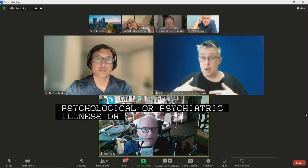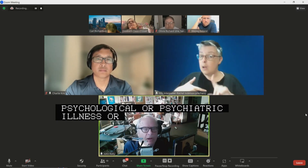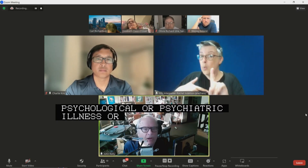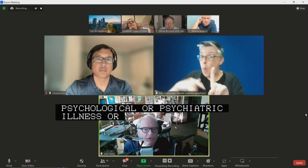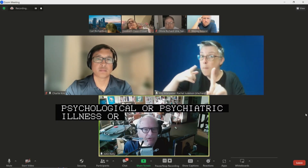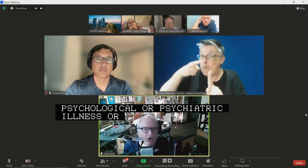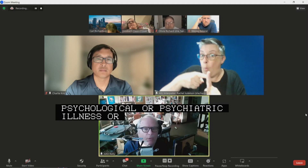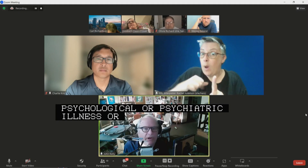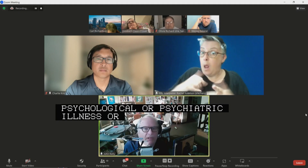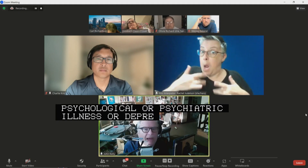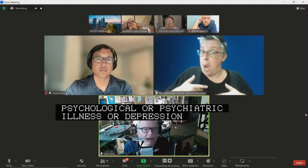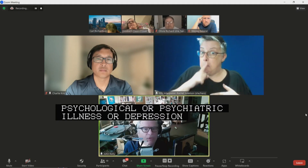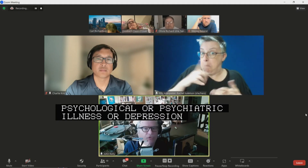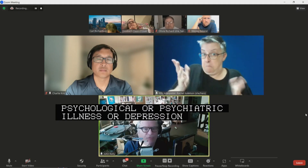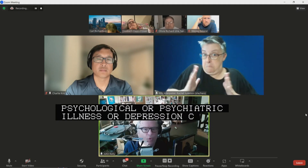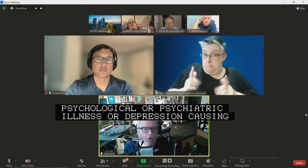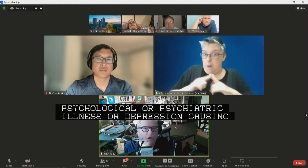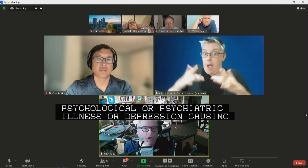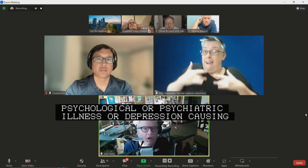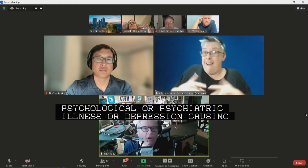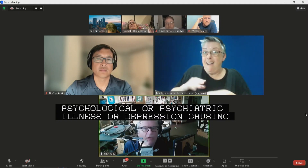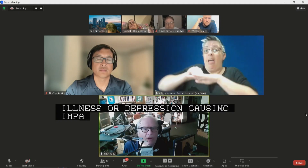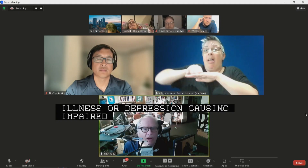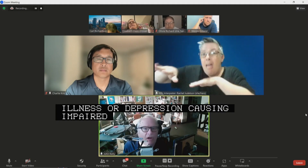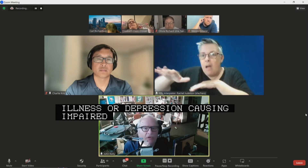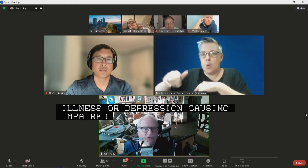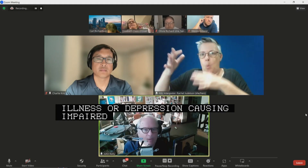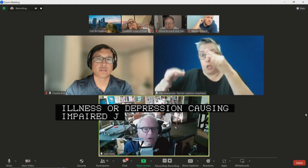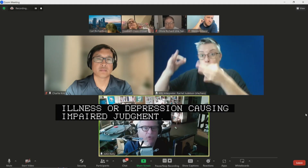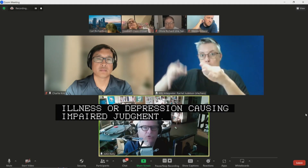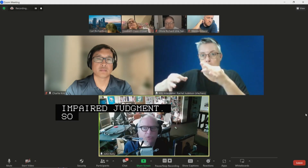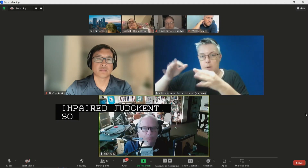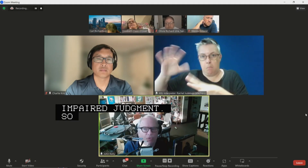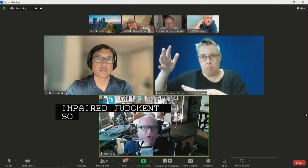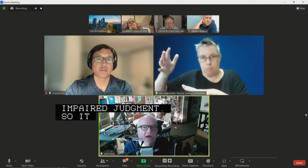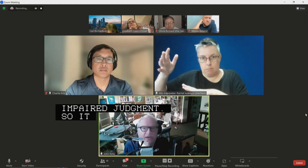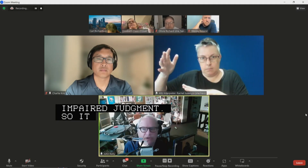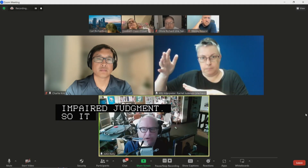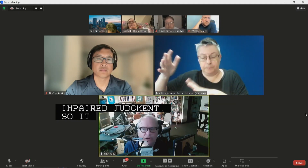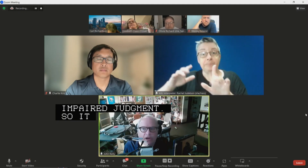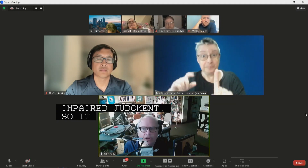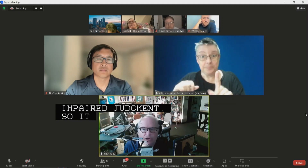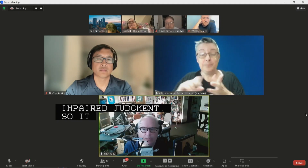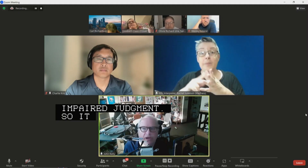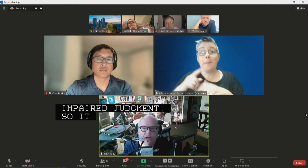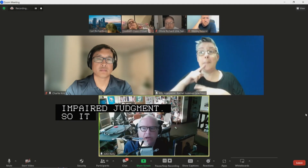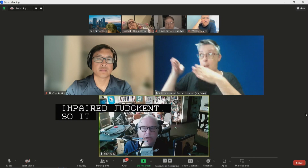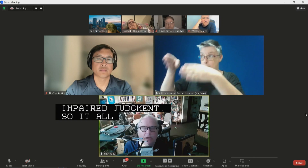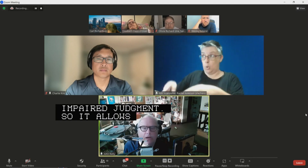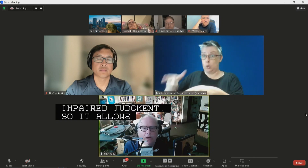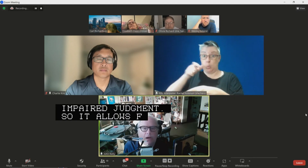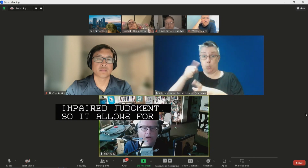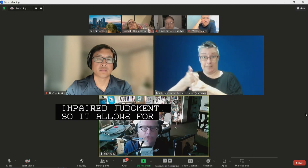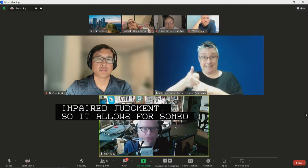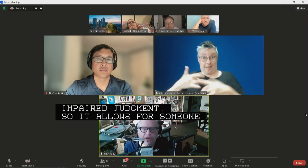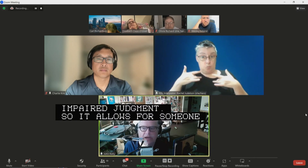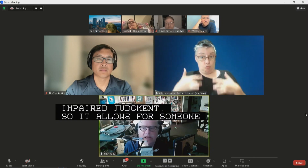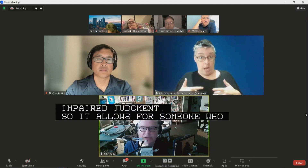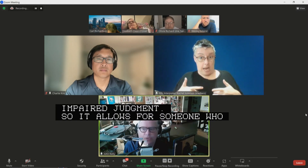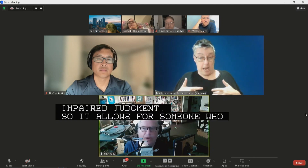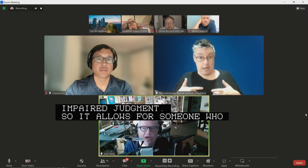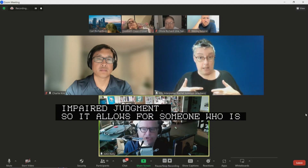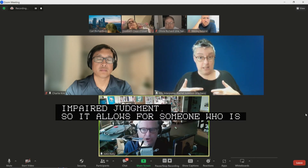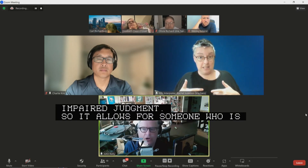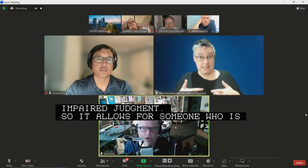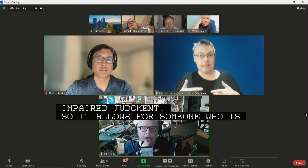judgment. So it allows for someone who's depressed to be treated